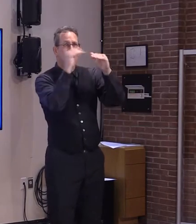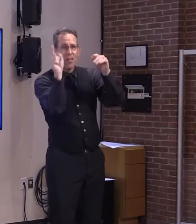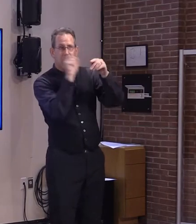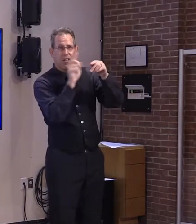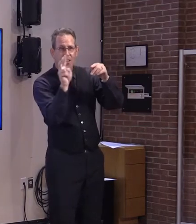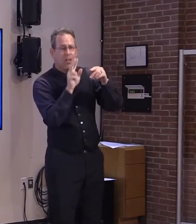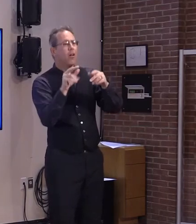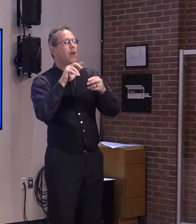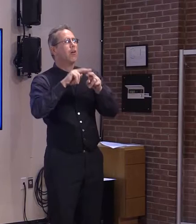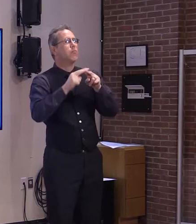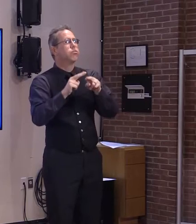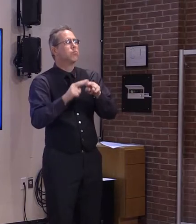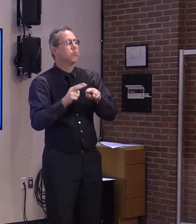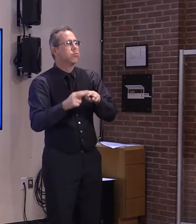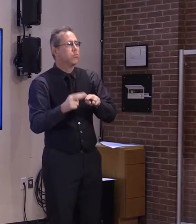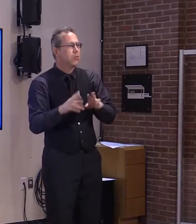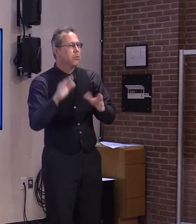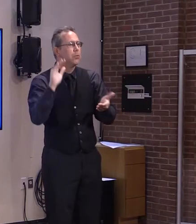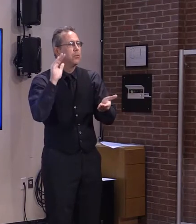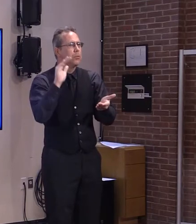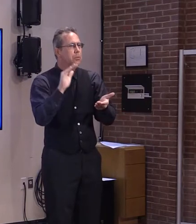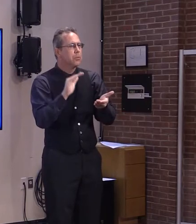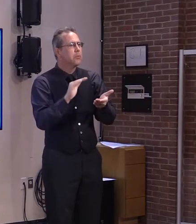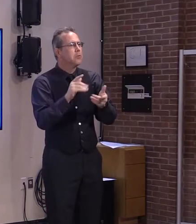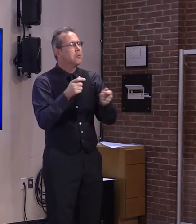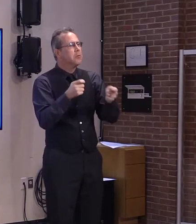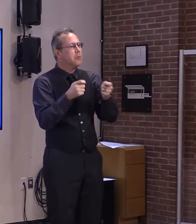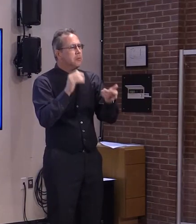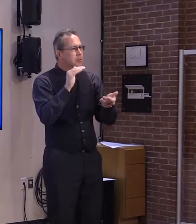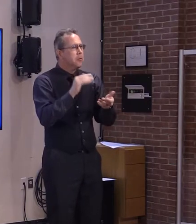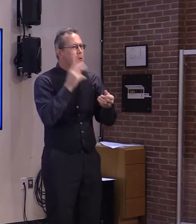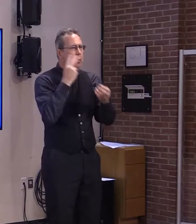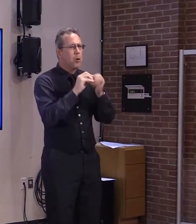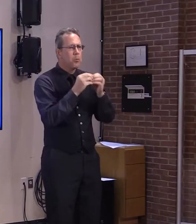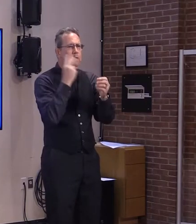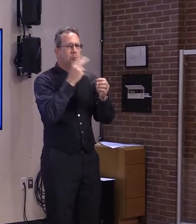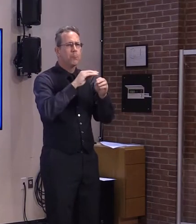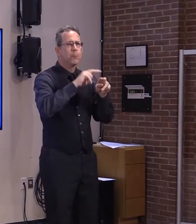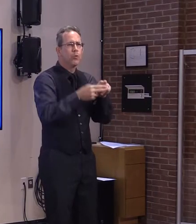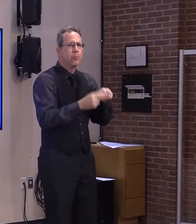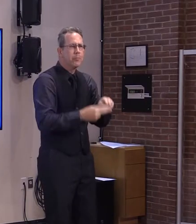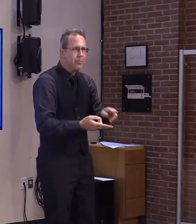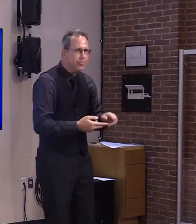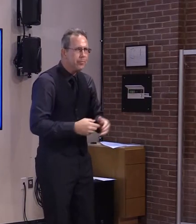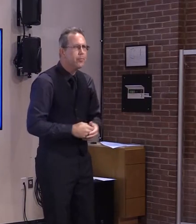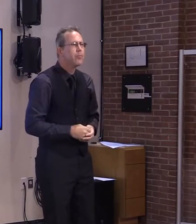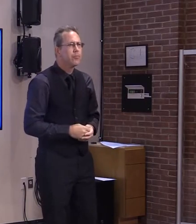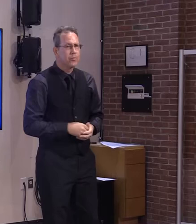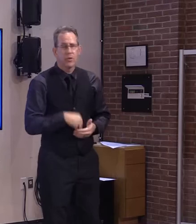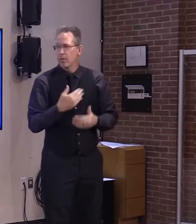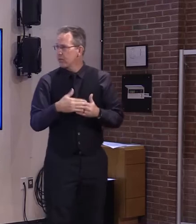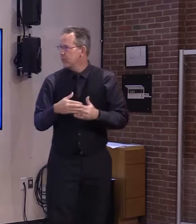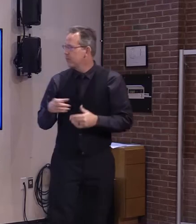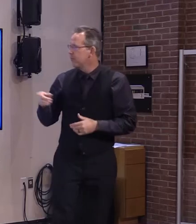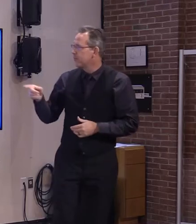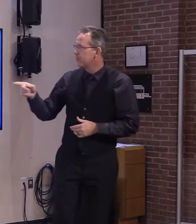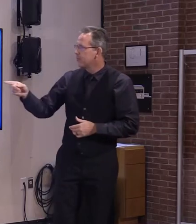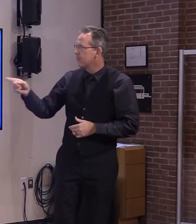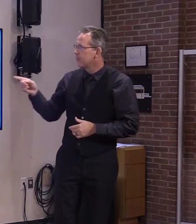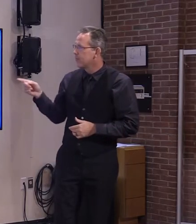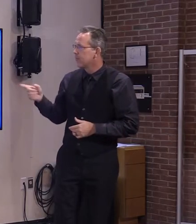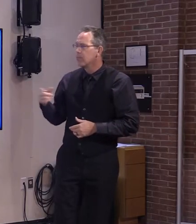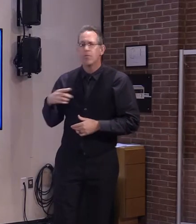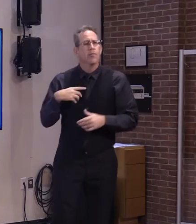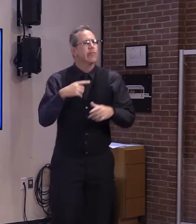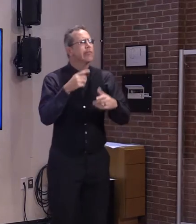closely, hopefully showing some signs of improvement. On the test positivity, another thing to keep in mind is that we had pretty high test volumes over